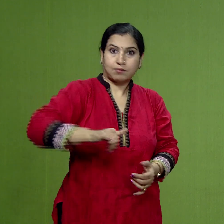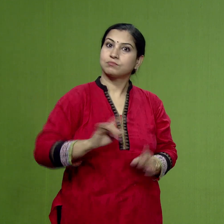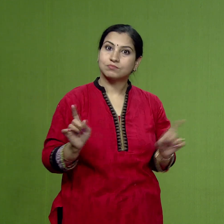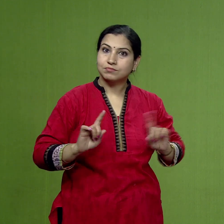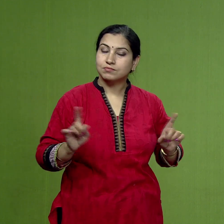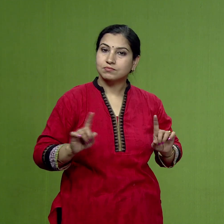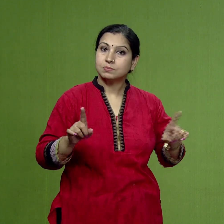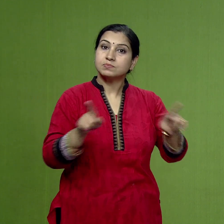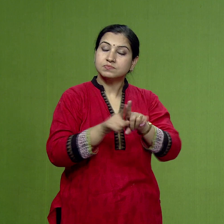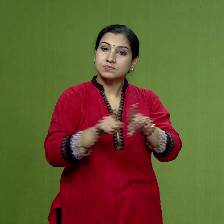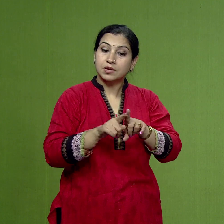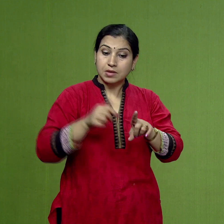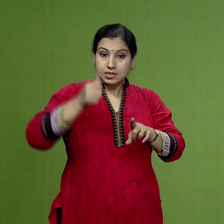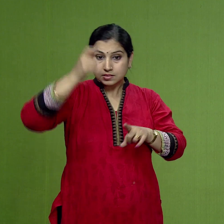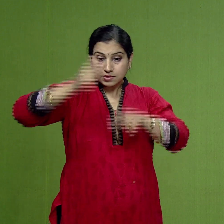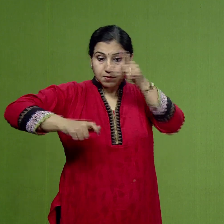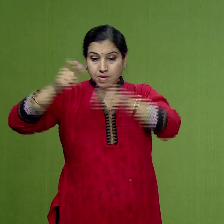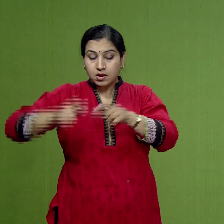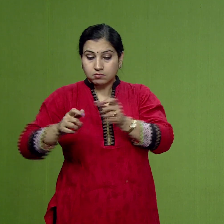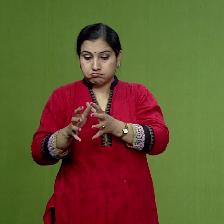and their numbers keep on changing.